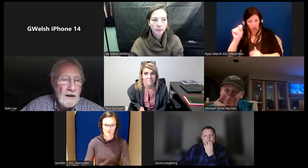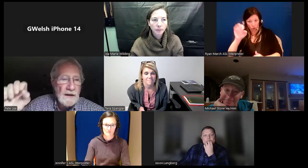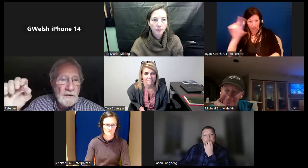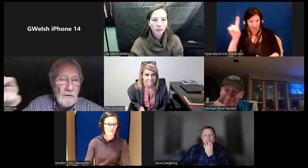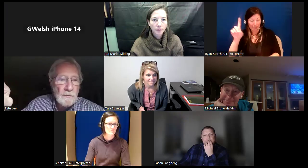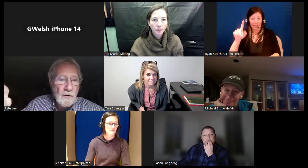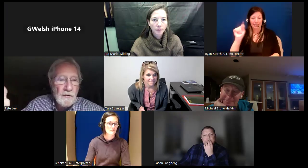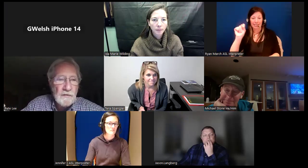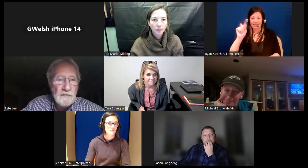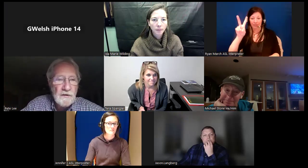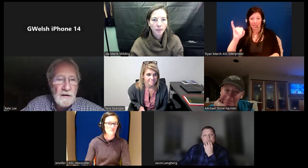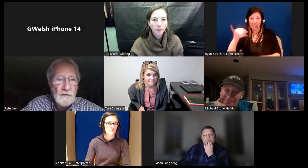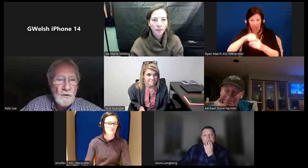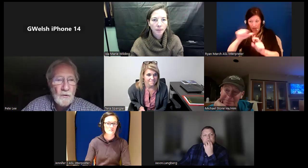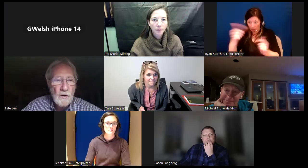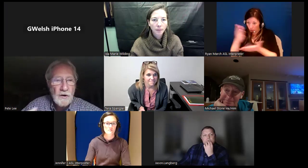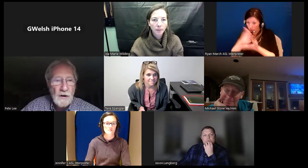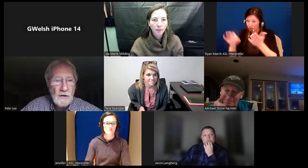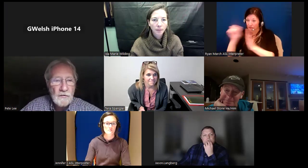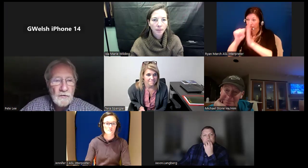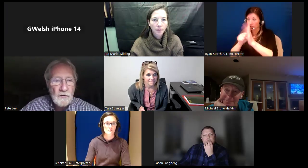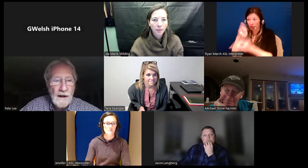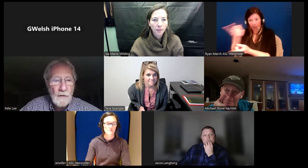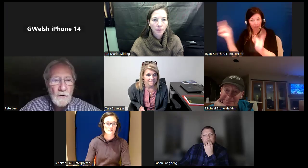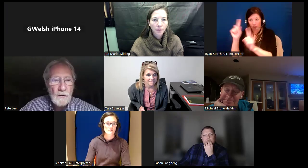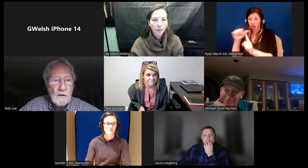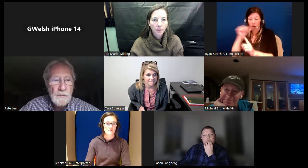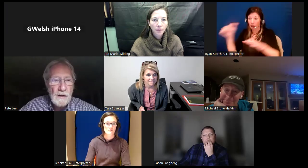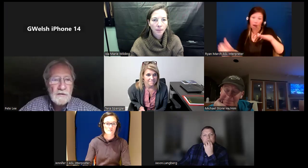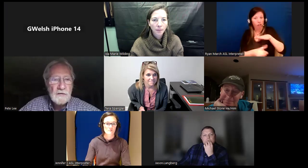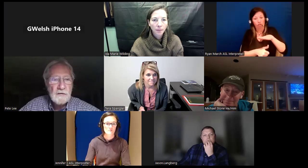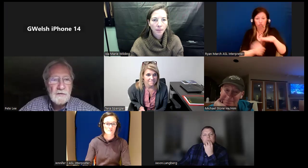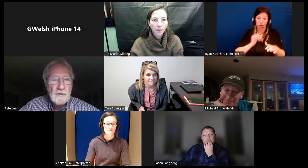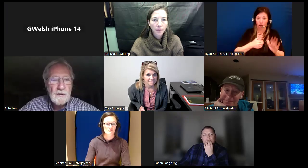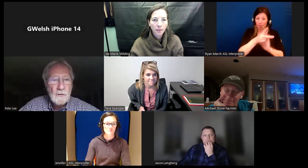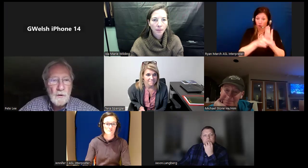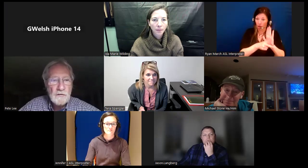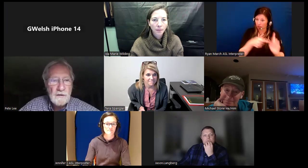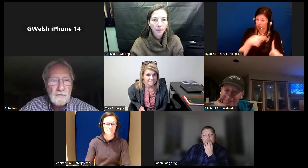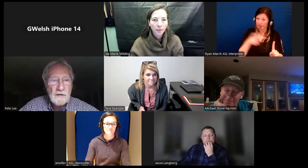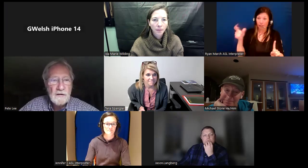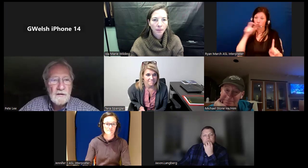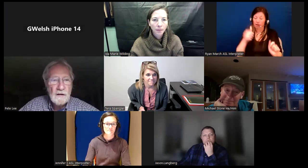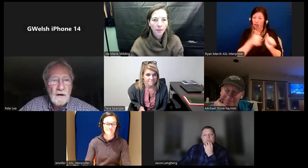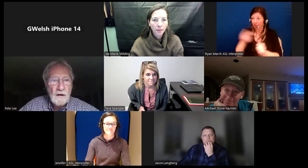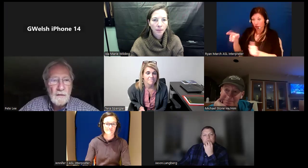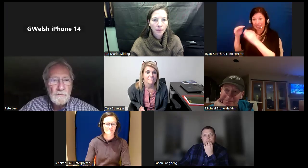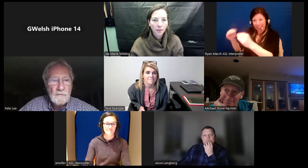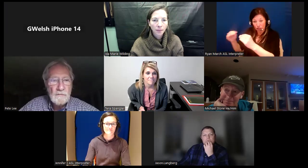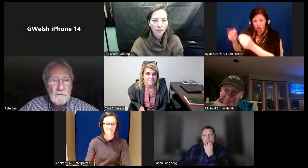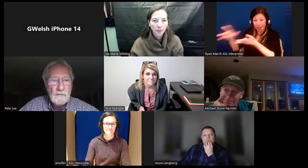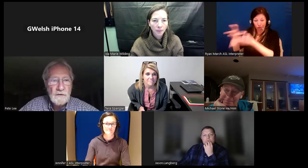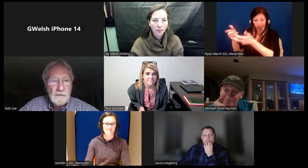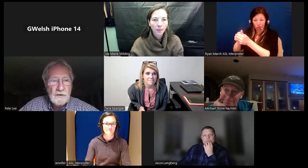blind in other parts of the state who are not under our policies who are teaching